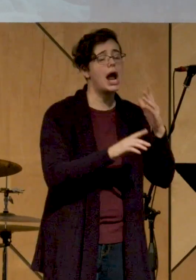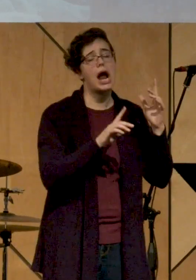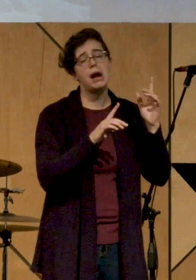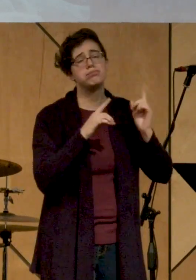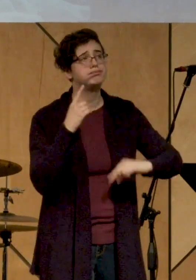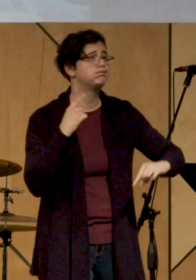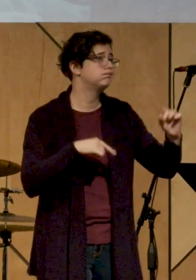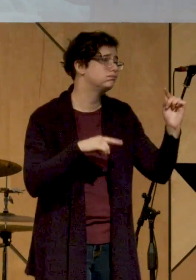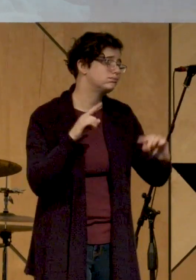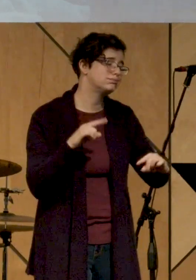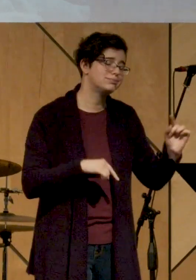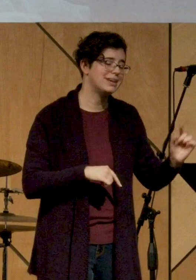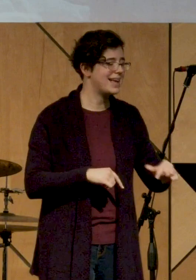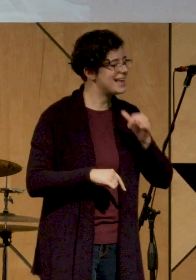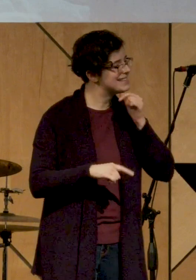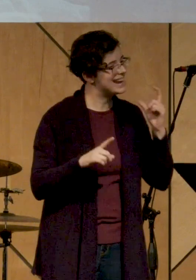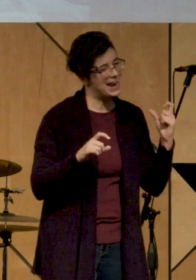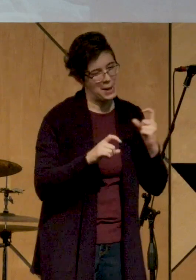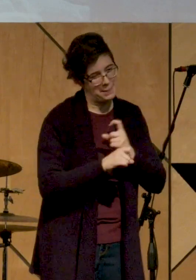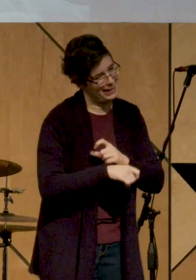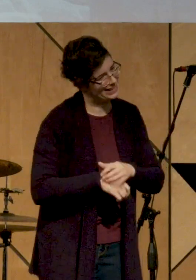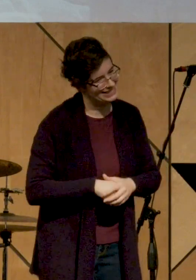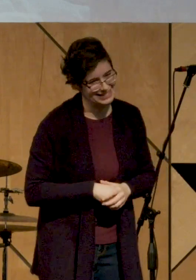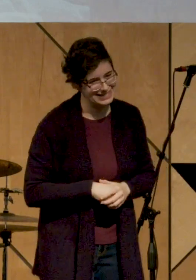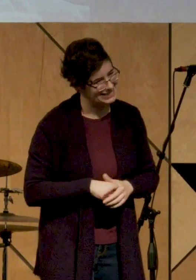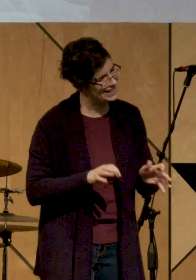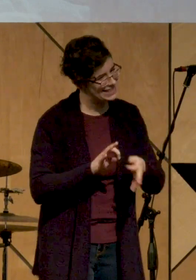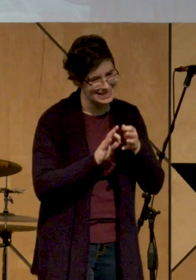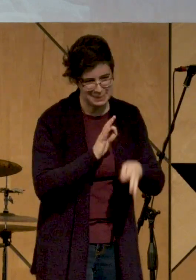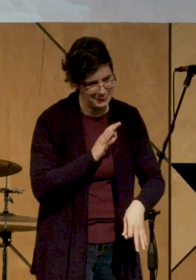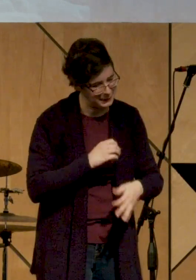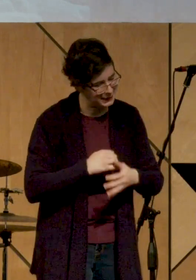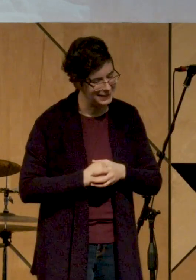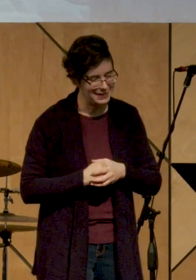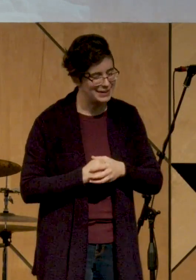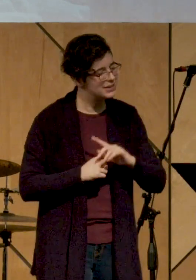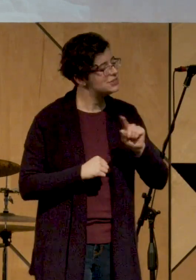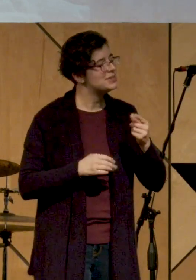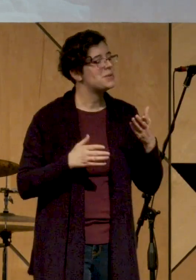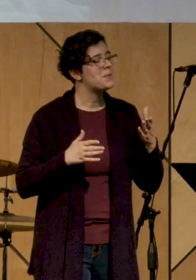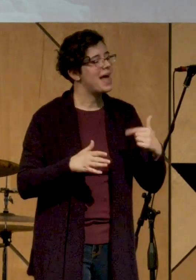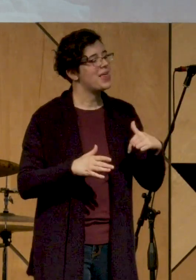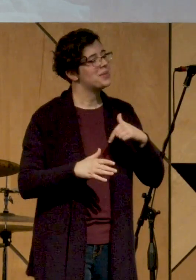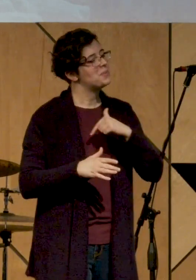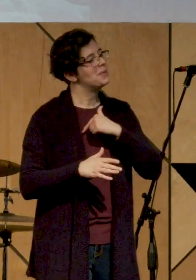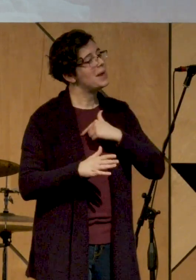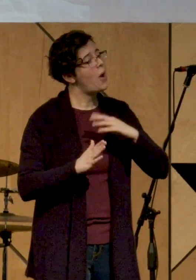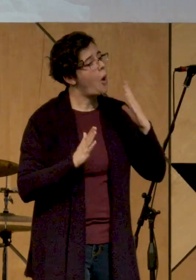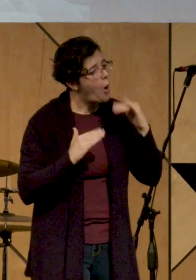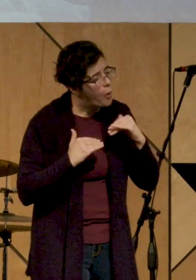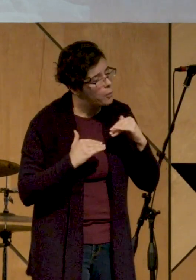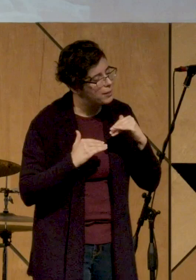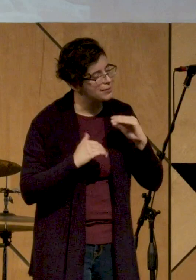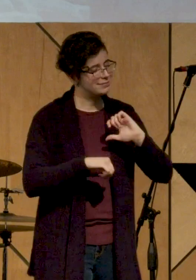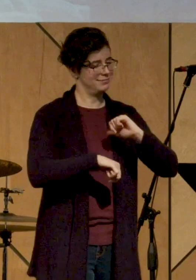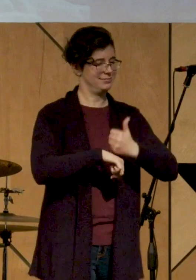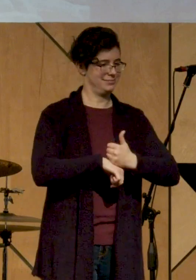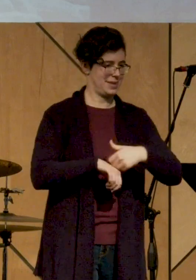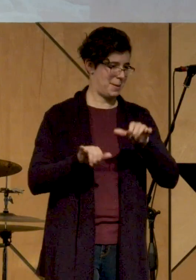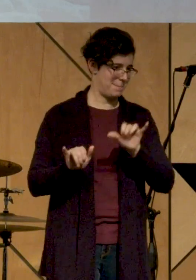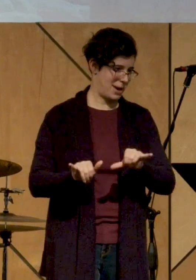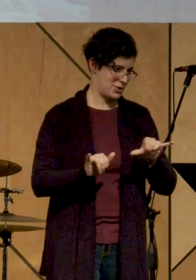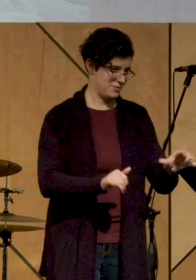our lives. It's not a complex plan, all right? This is not rocket science. It's just a way we hope to create a rhythm